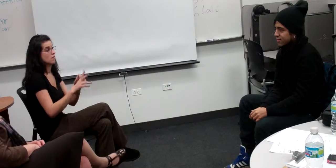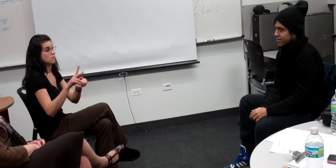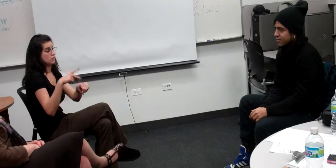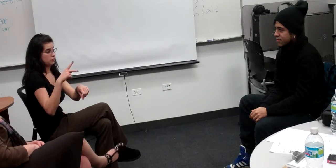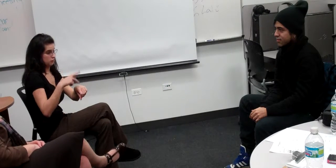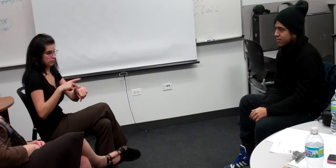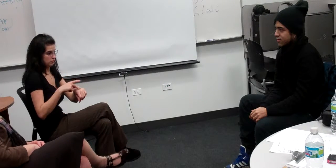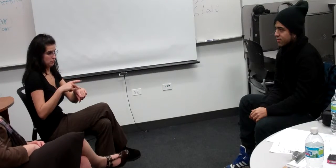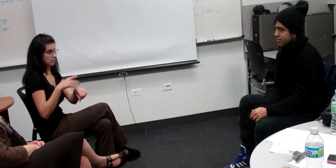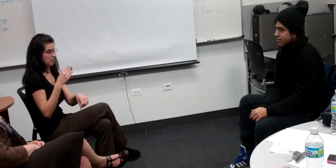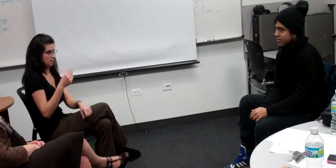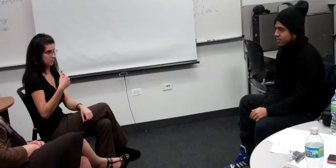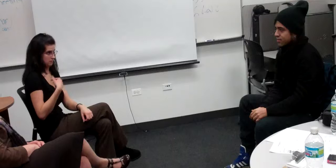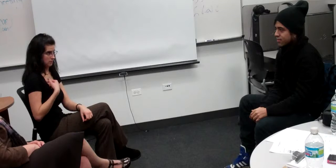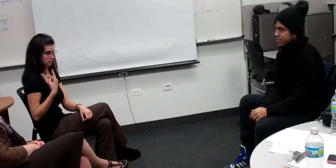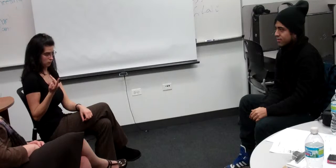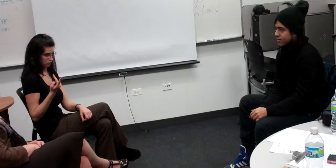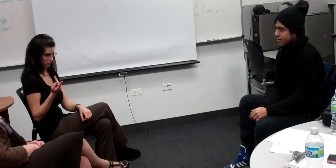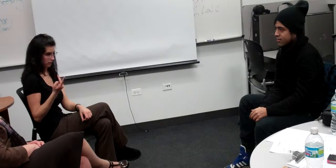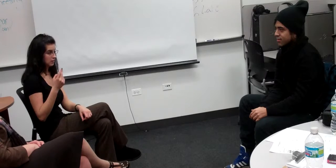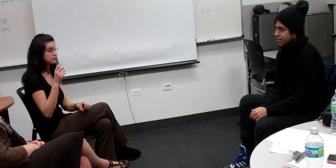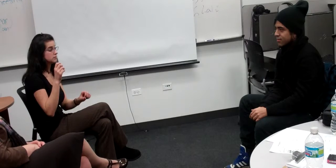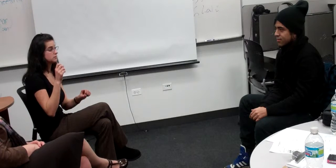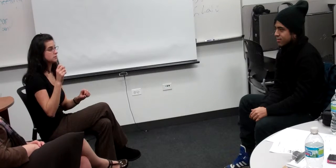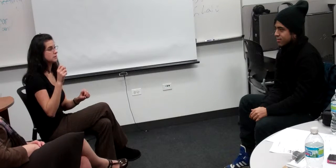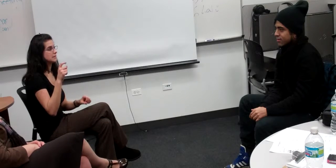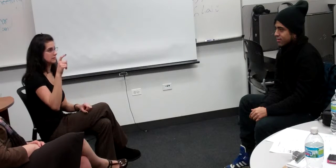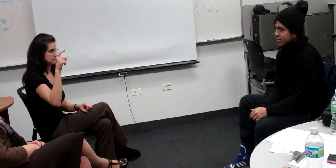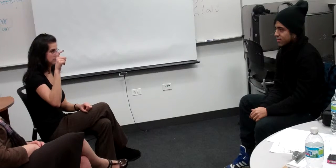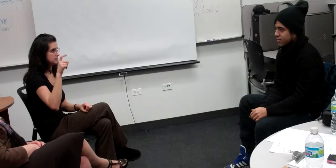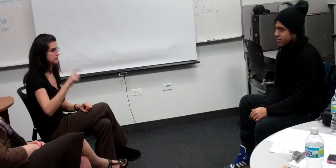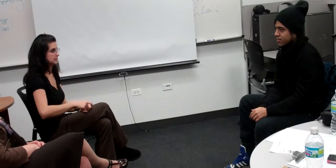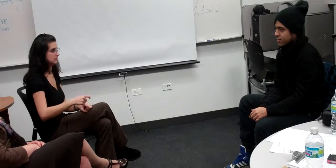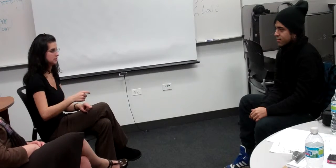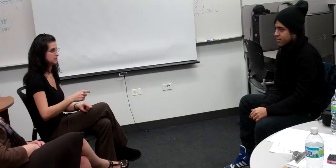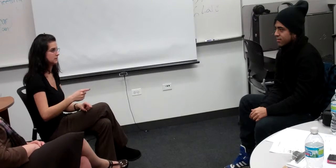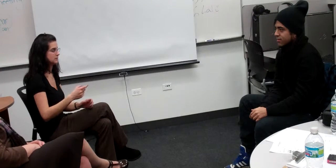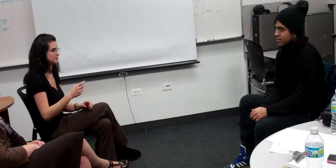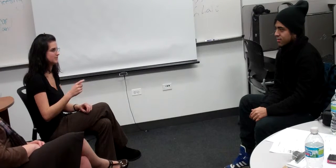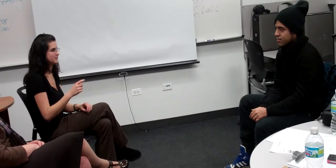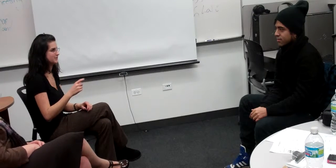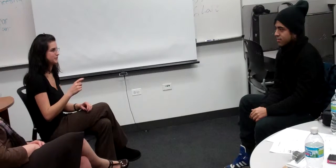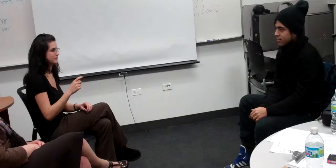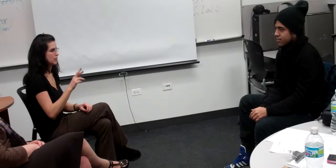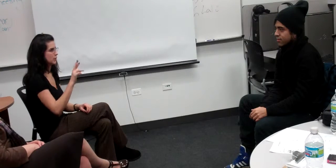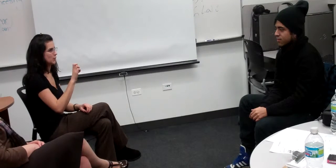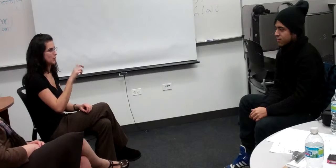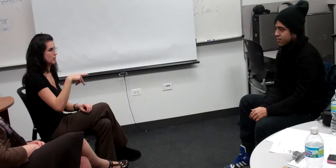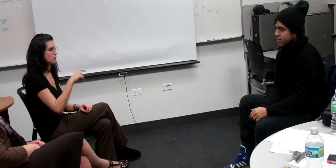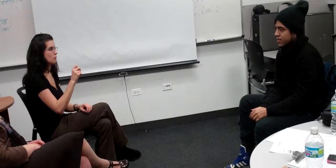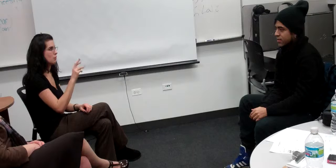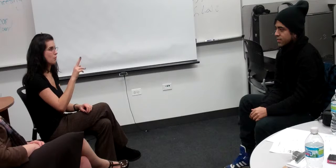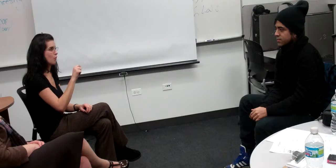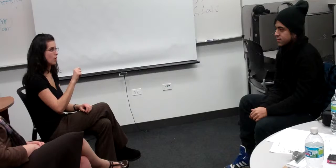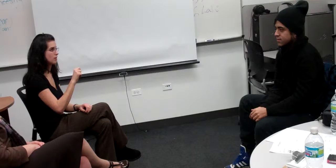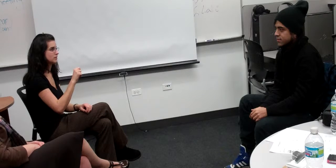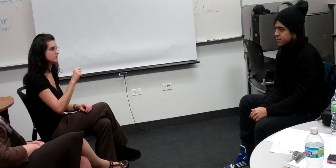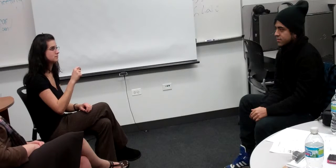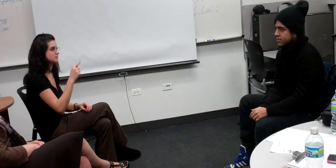to report certain things that happen at school, and bullying is one of them. But we